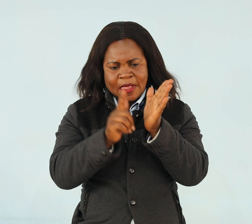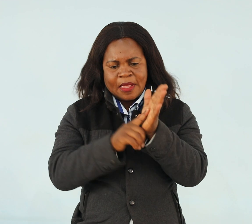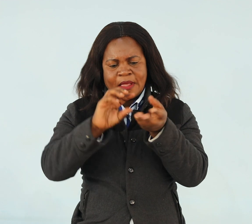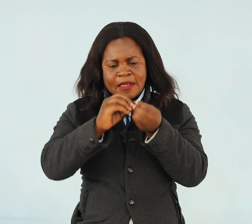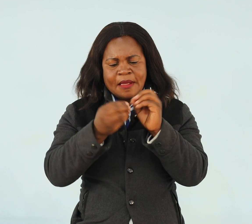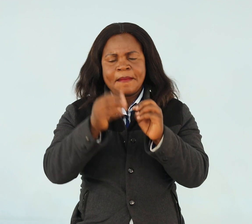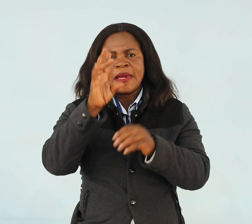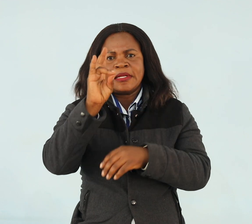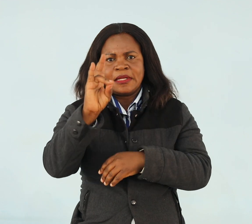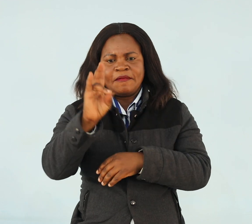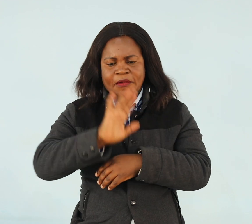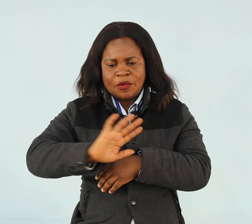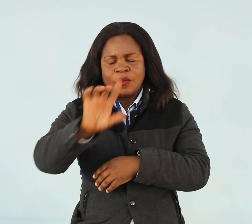of 2025.